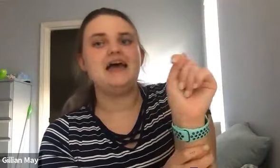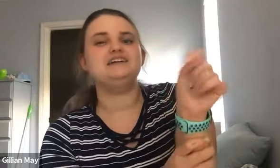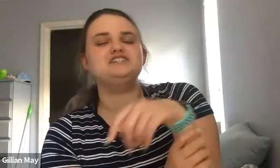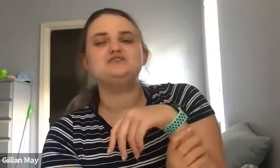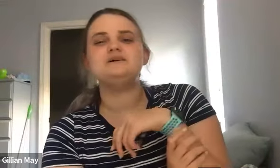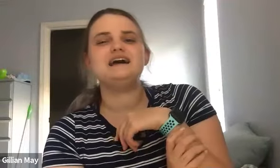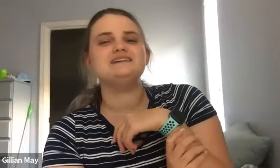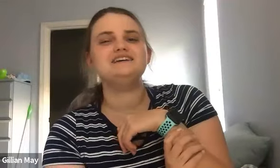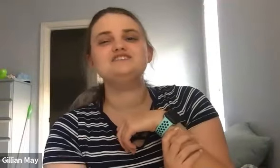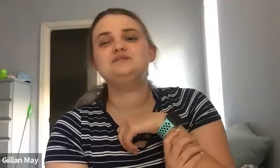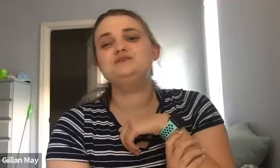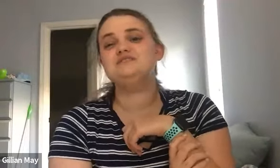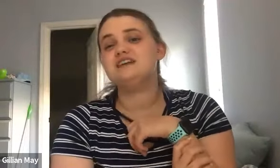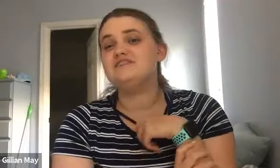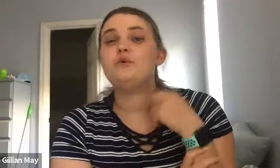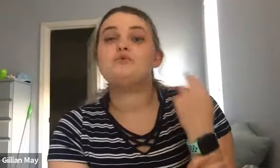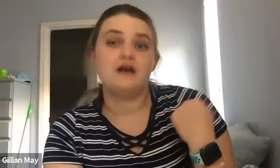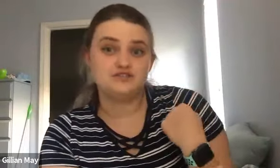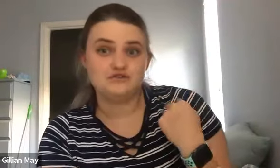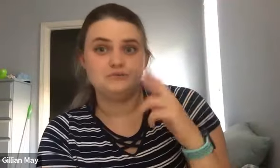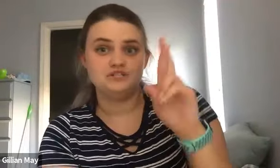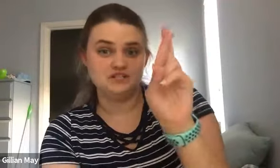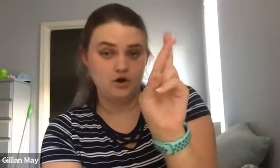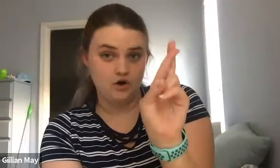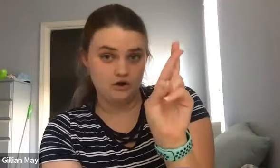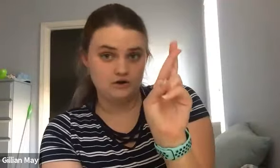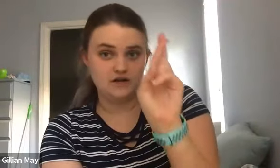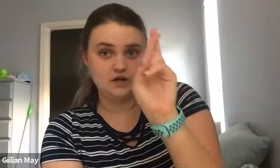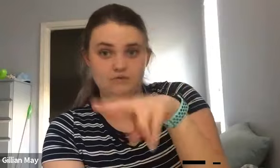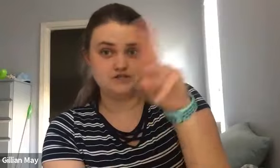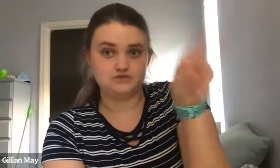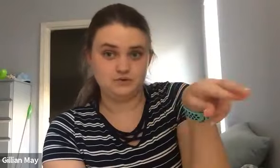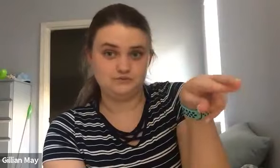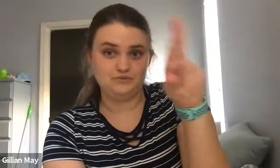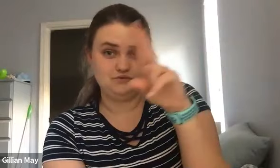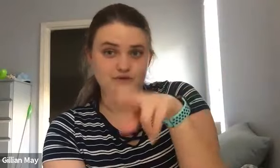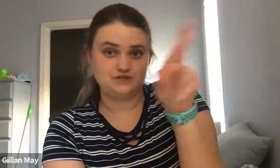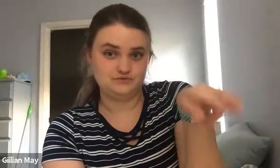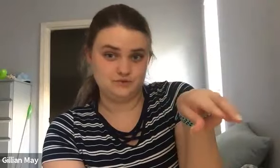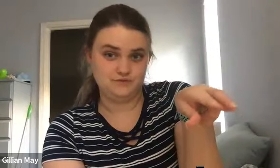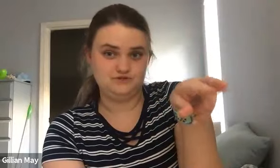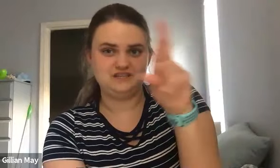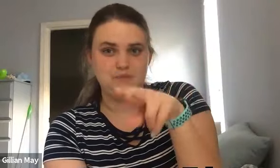And she's always asked us to use the sign for restroom, which is R, and you go restroom. You just tap